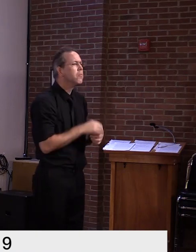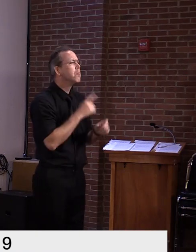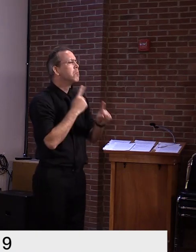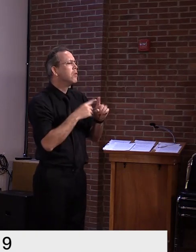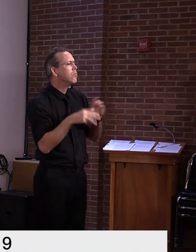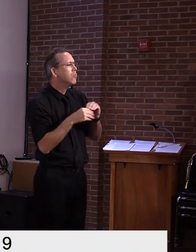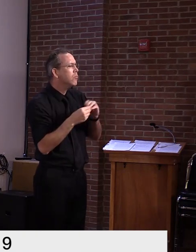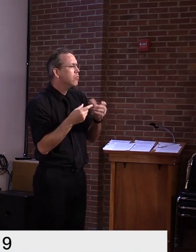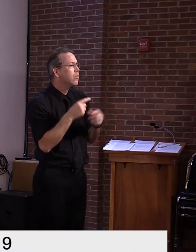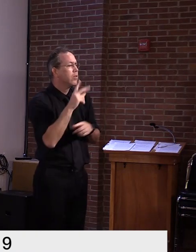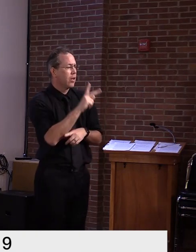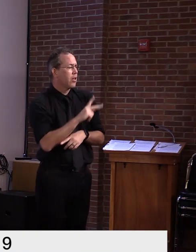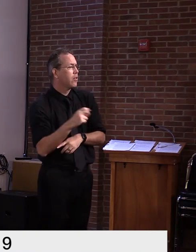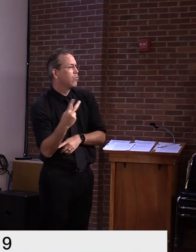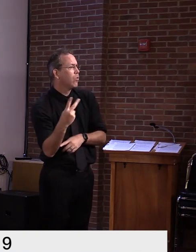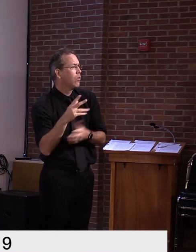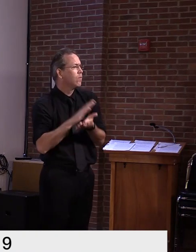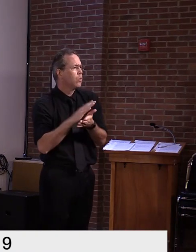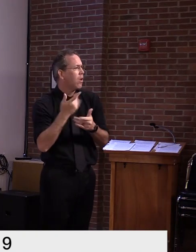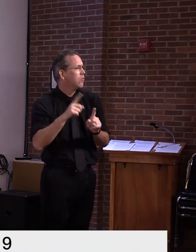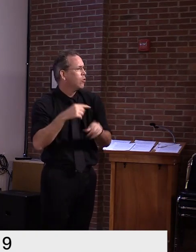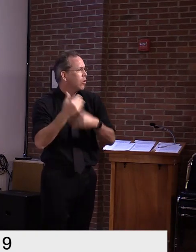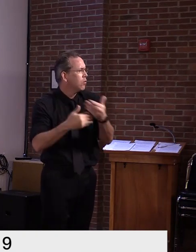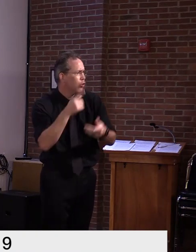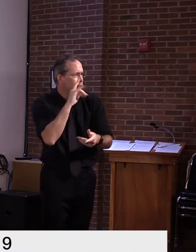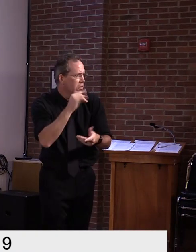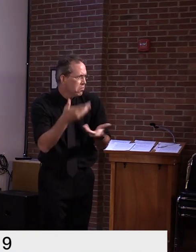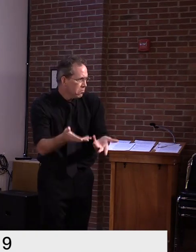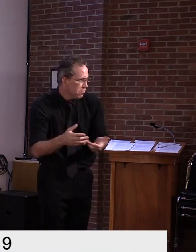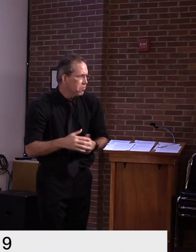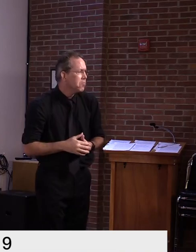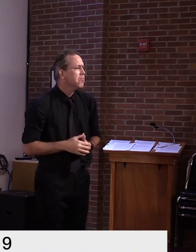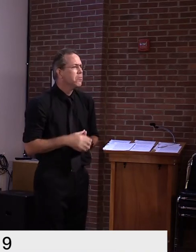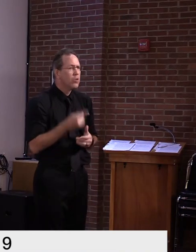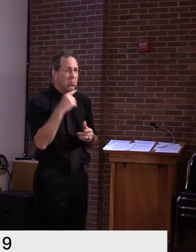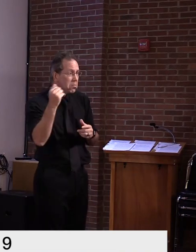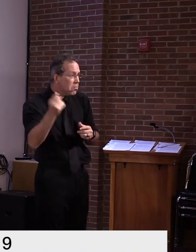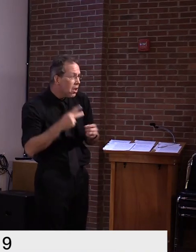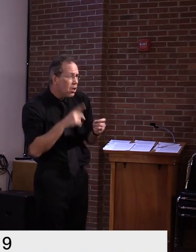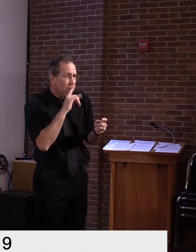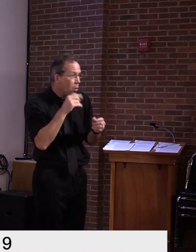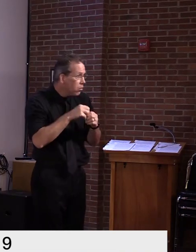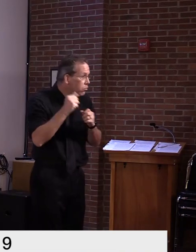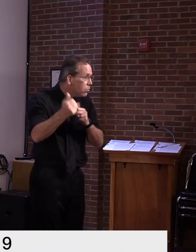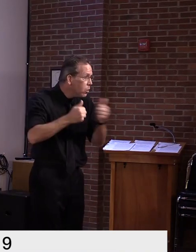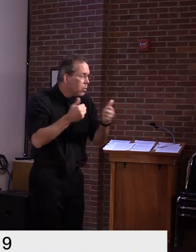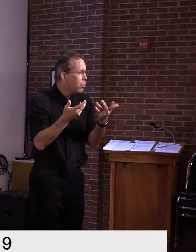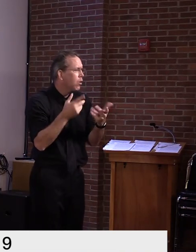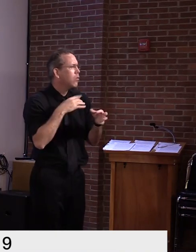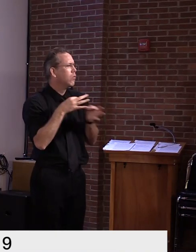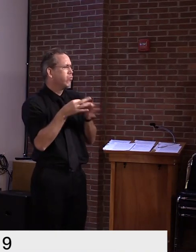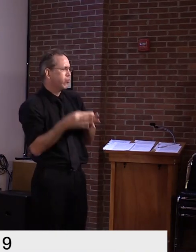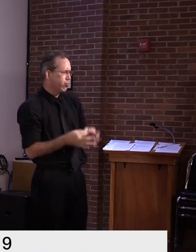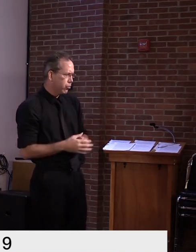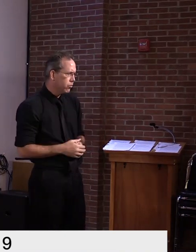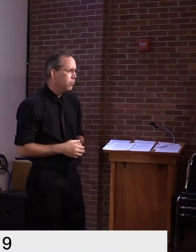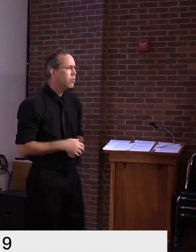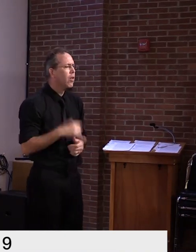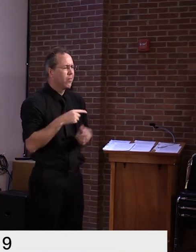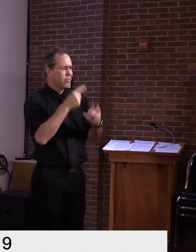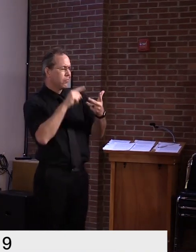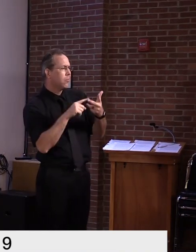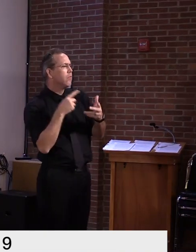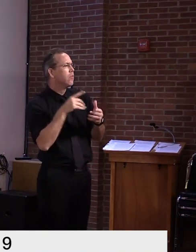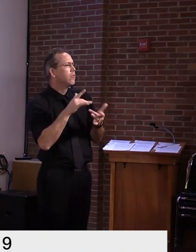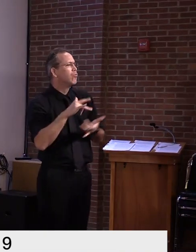12 reopening before turning to our regional data, and then finally an update about our travel map. So to begin with,